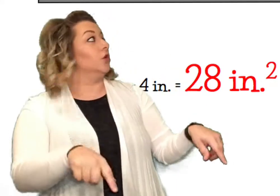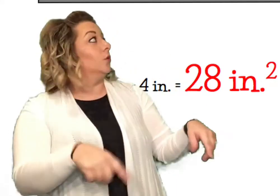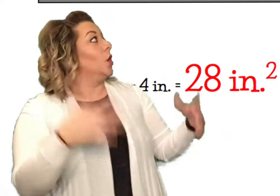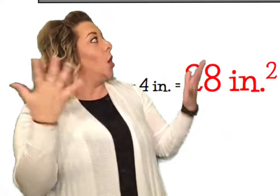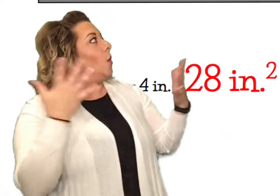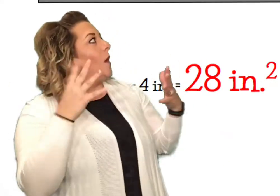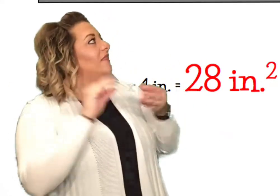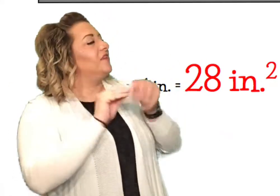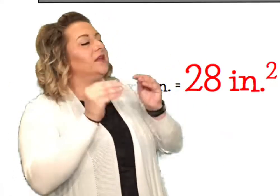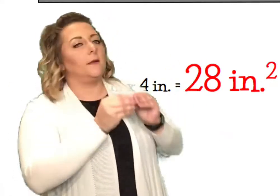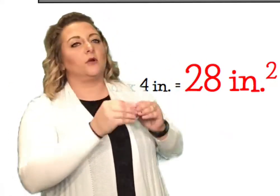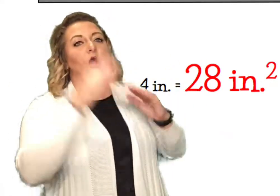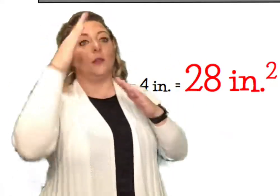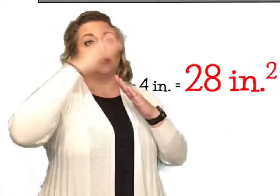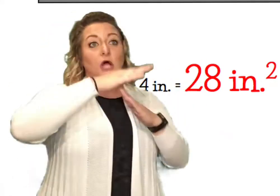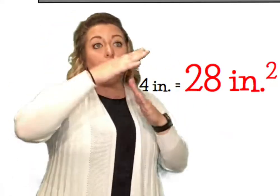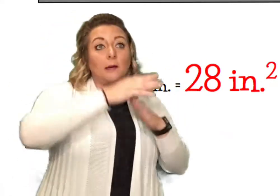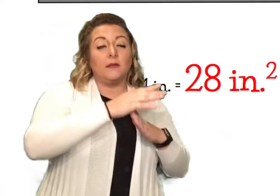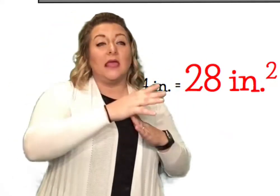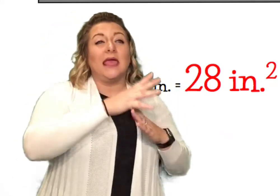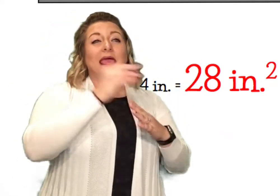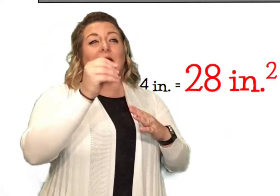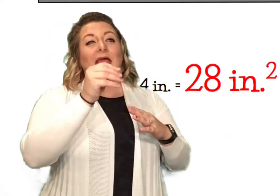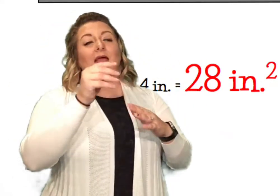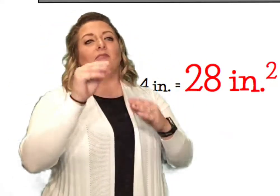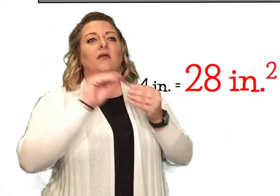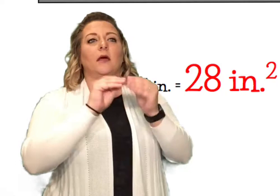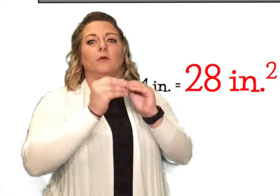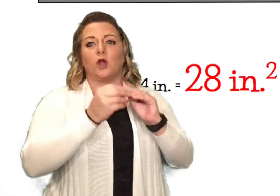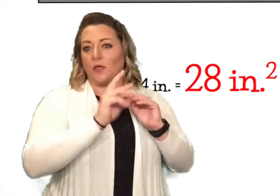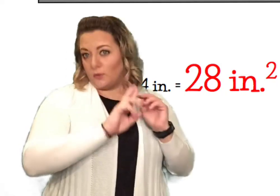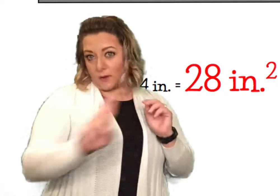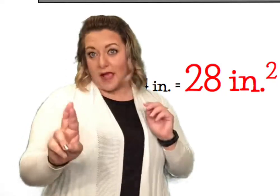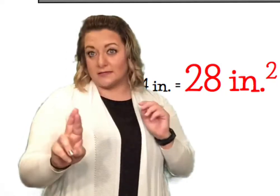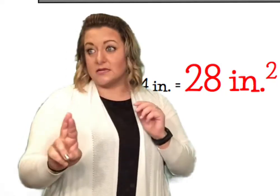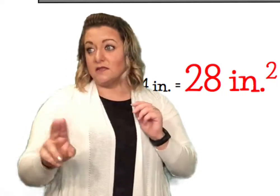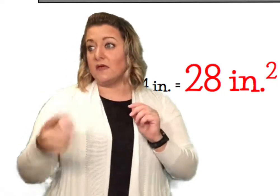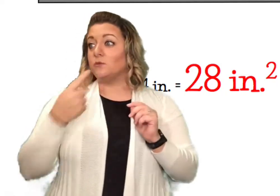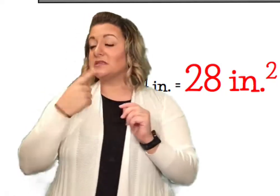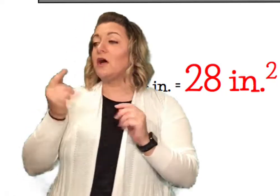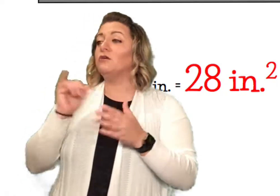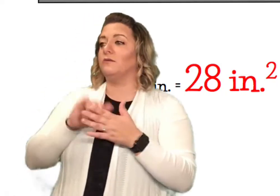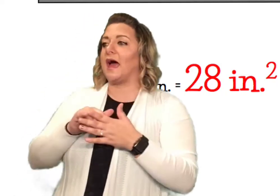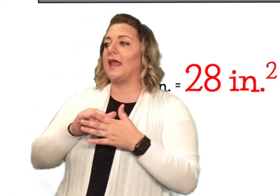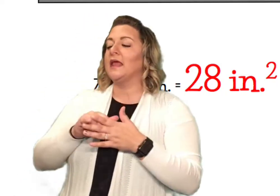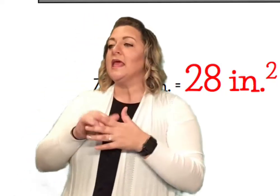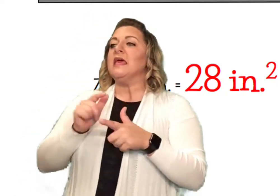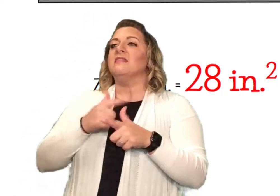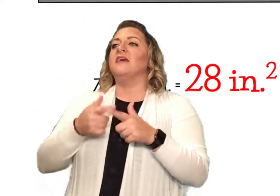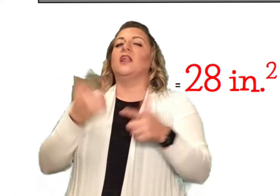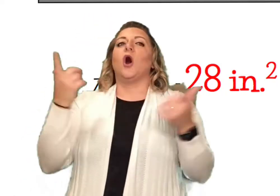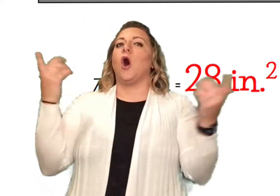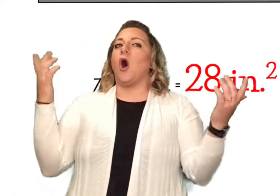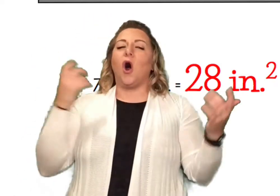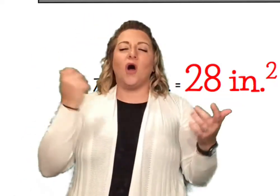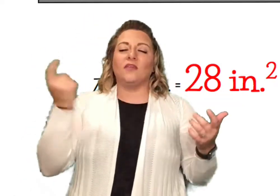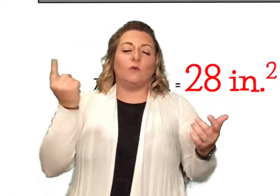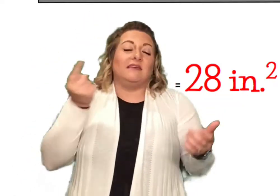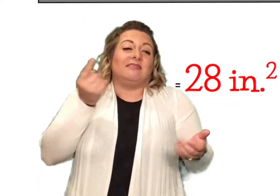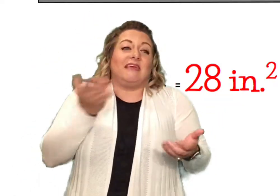you what the number on the top and the number on the right. They will tell you that. Then the only thing